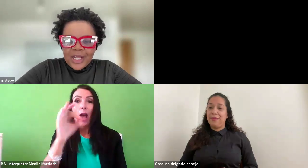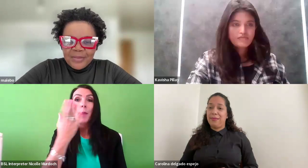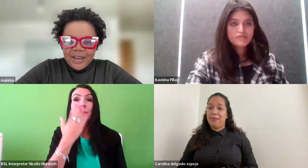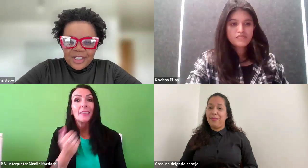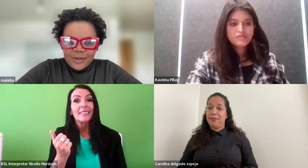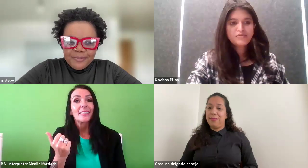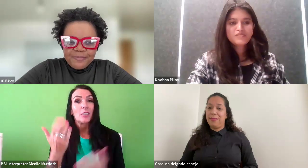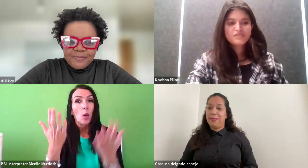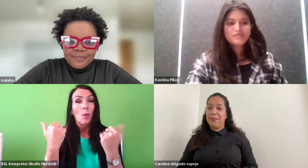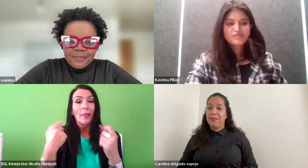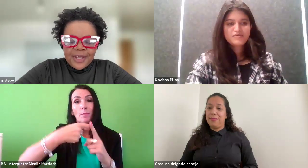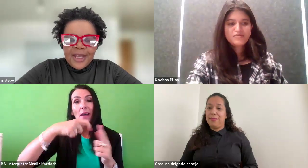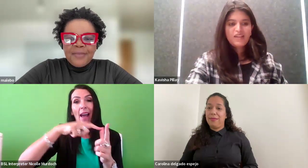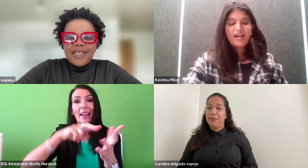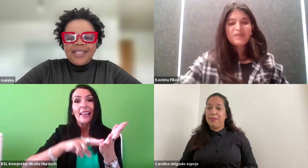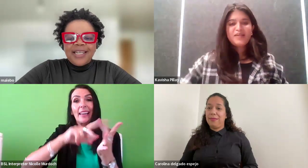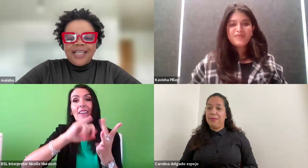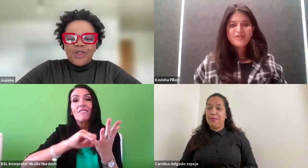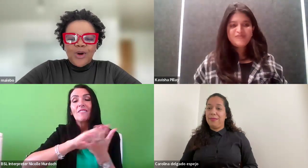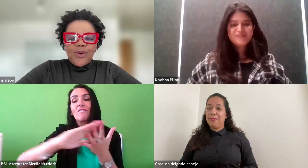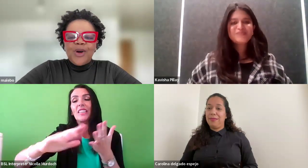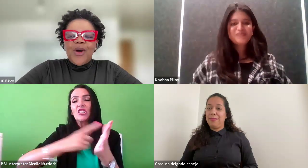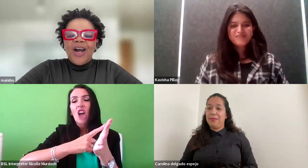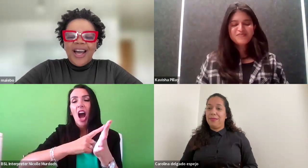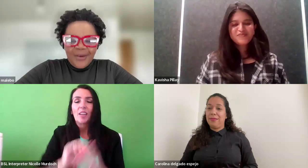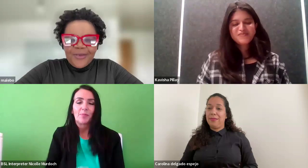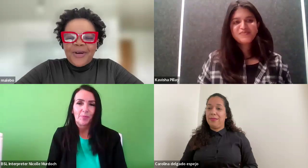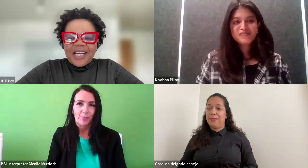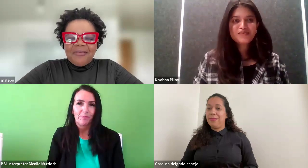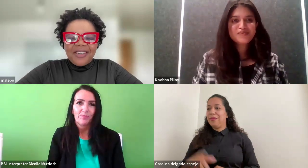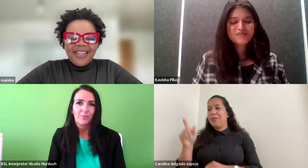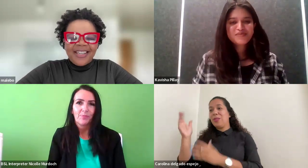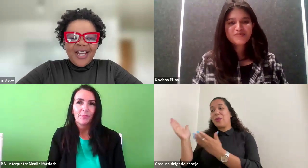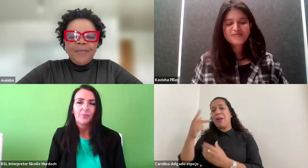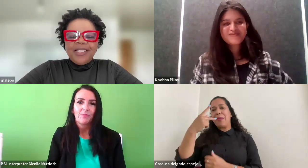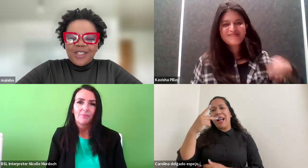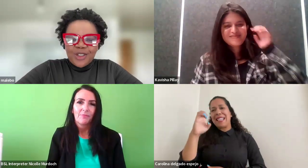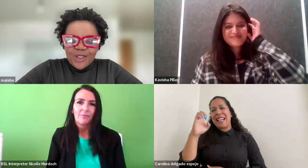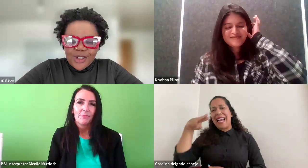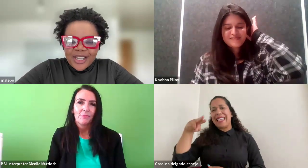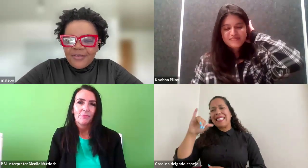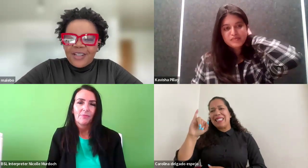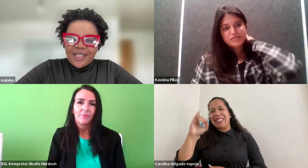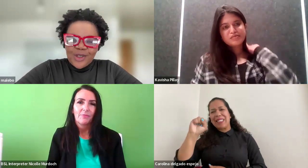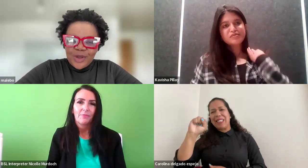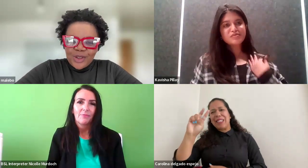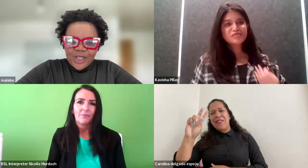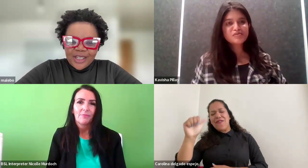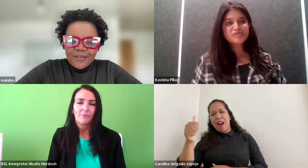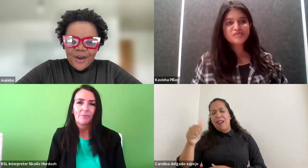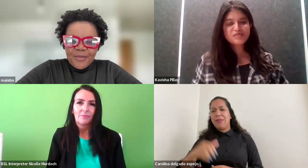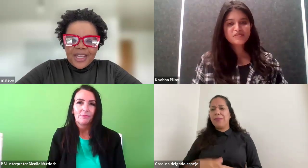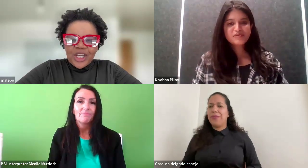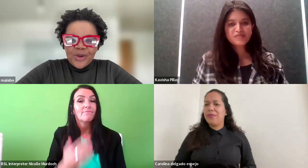here? Welcome, Kavisha. Hi. Please let us know, welcome. Please introduce yourself, let us know where